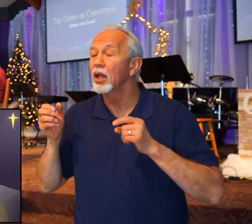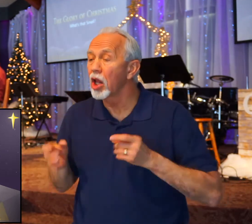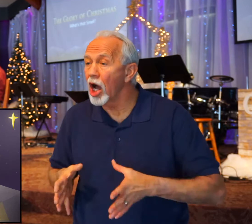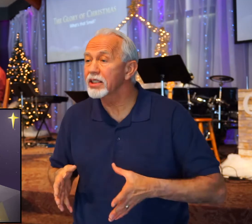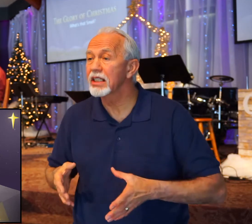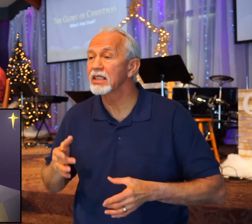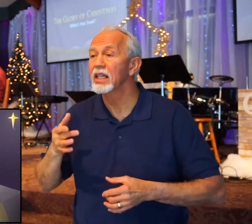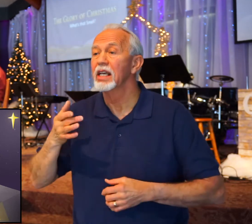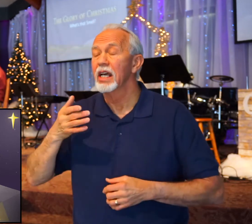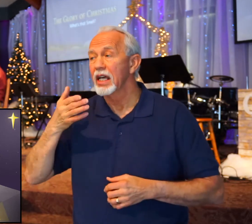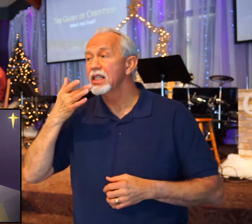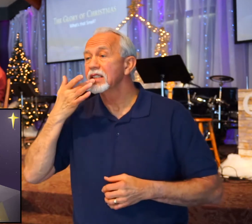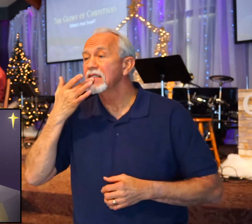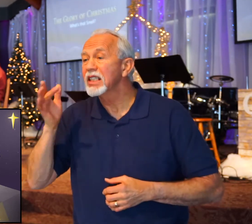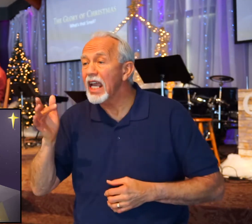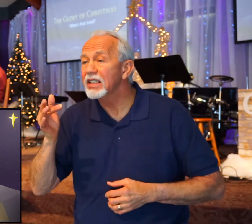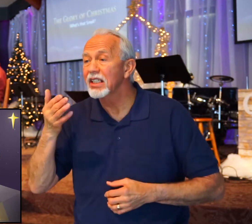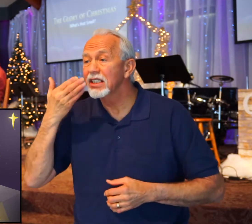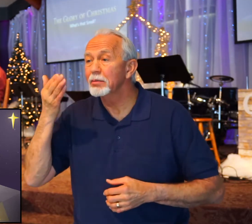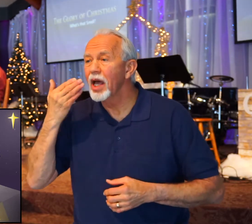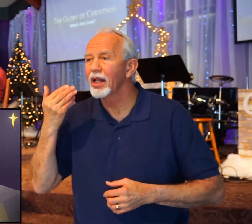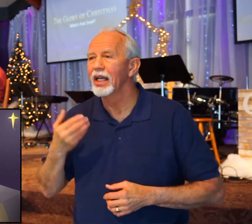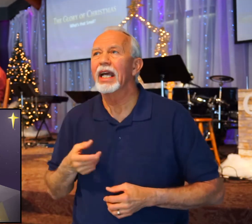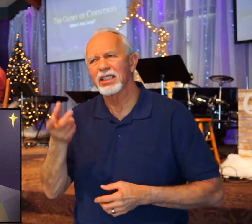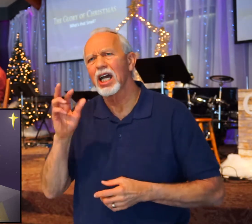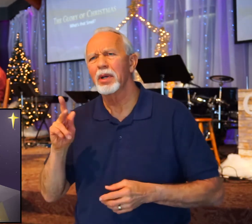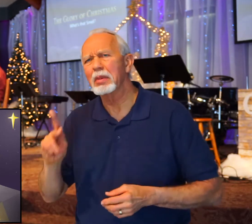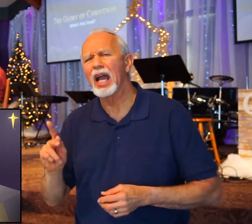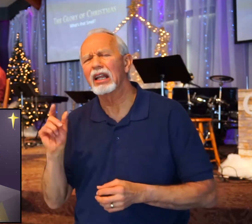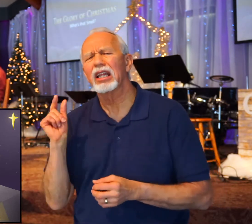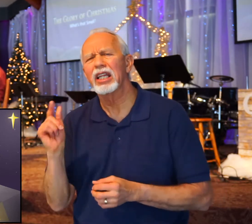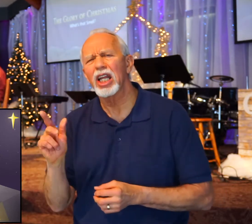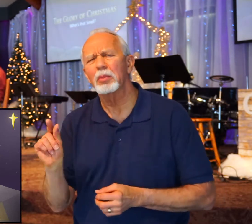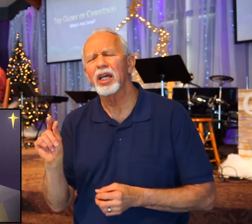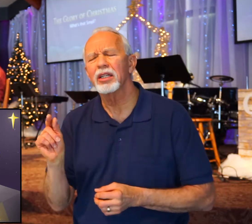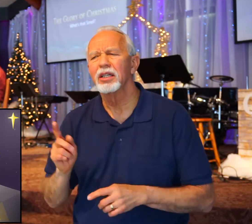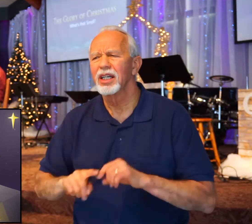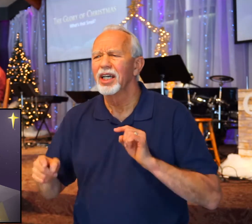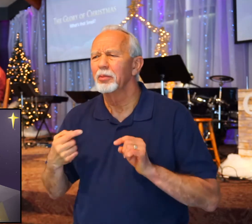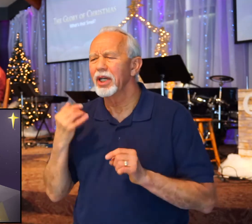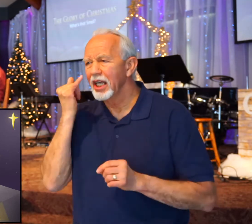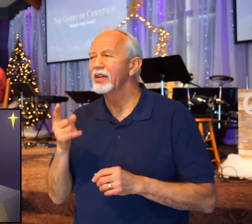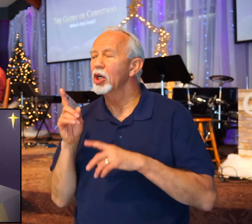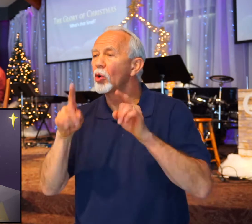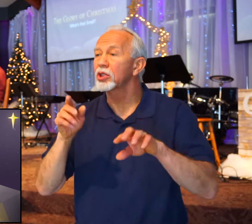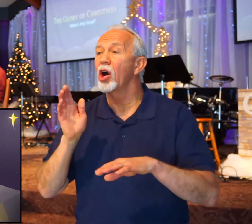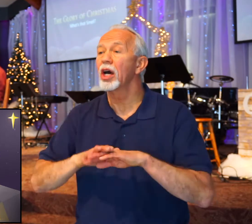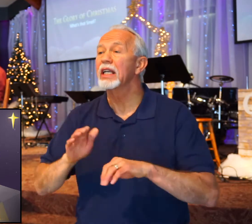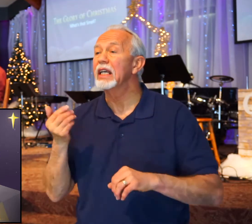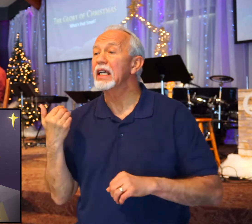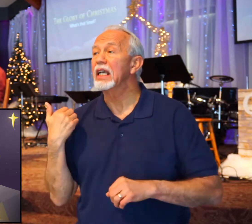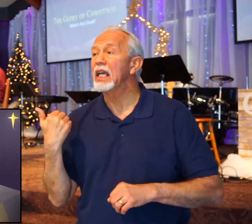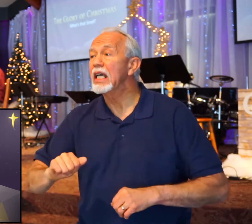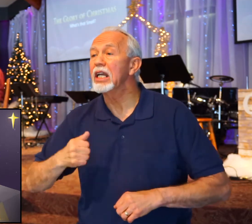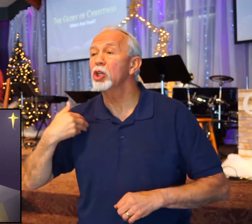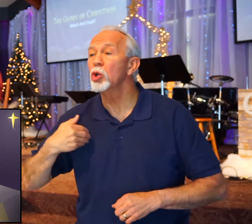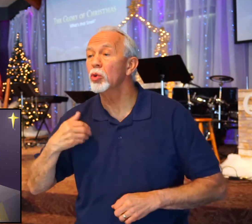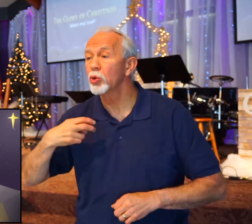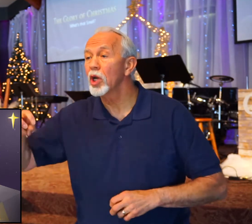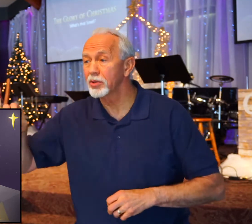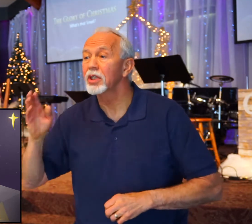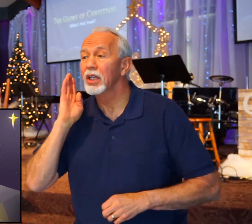taste. He's still trying to get it back. It's coming back a little bit. But if he goes on any youth trips, I think that's going to come in really